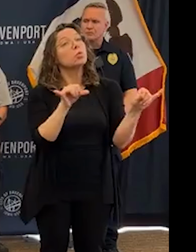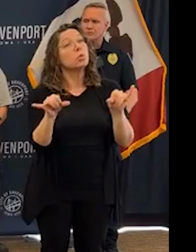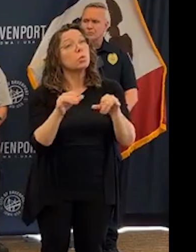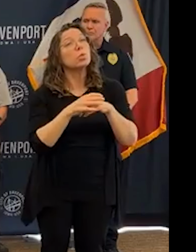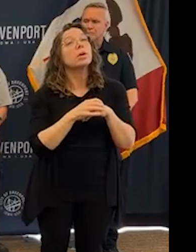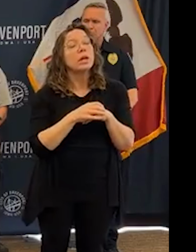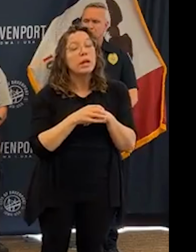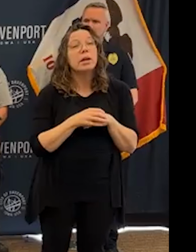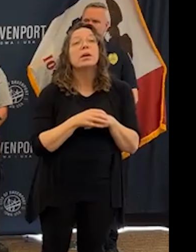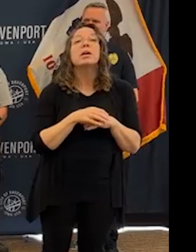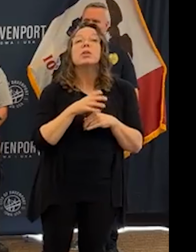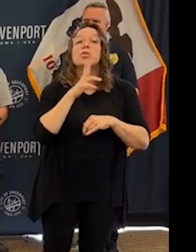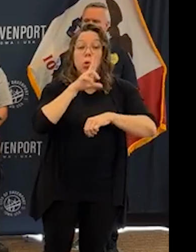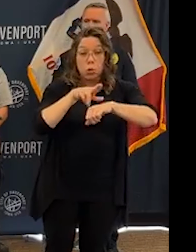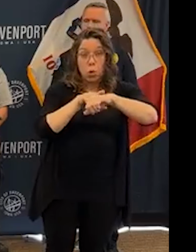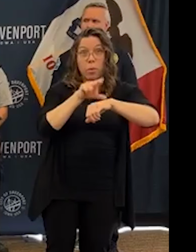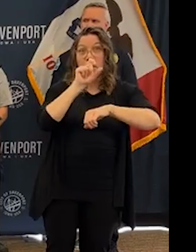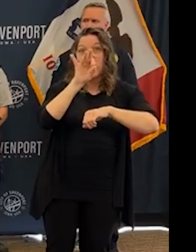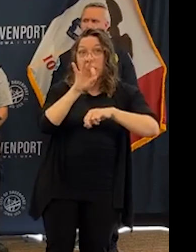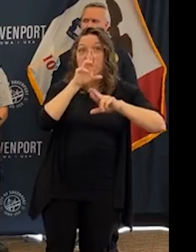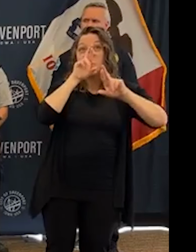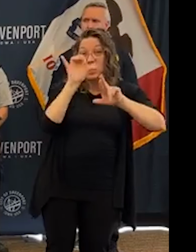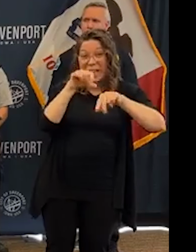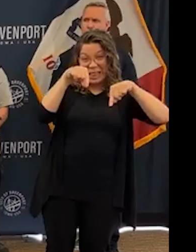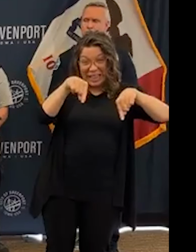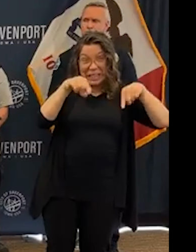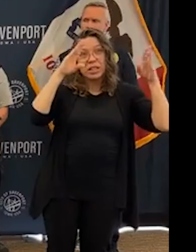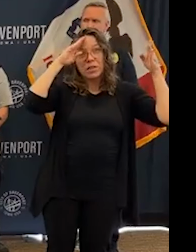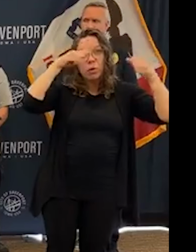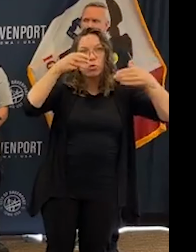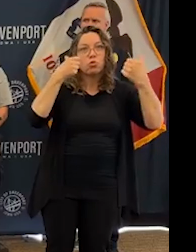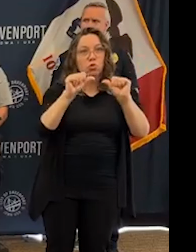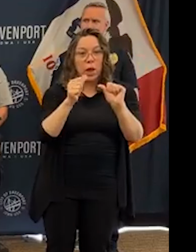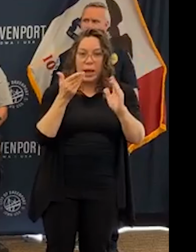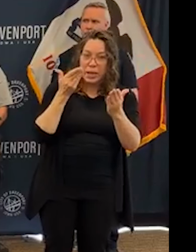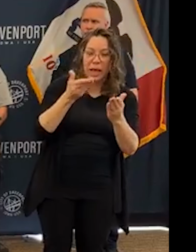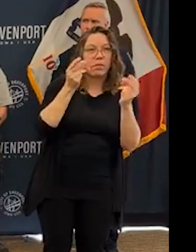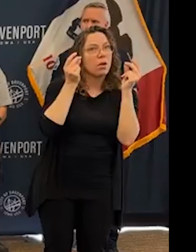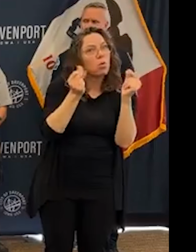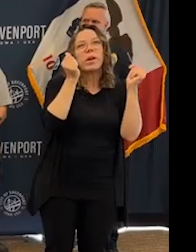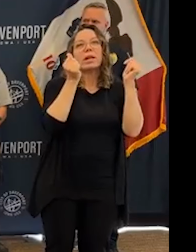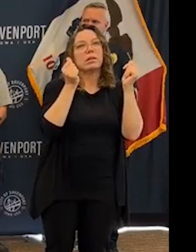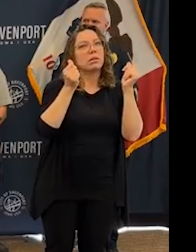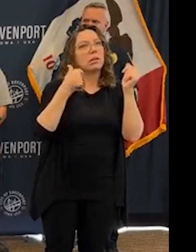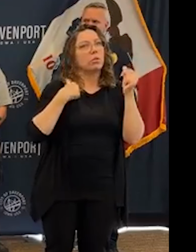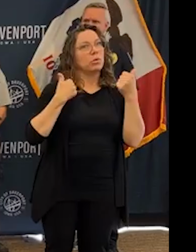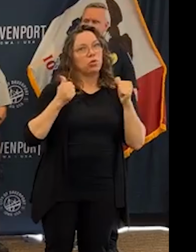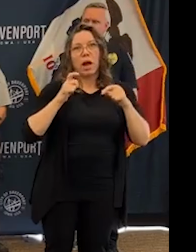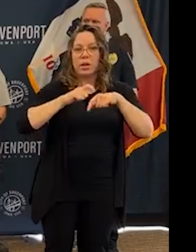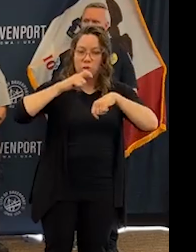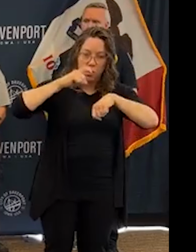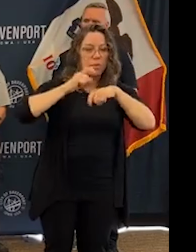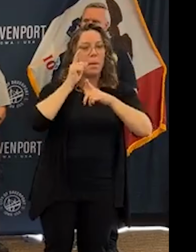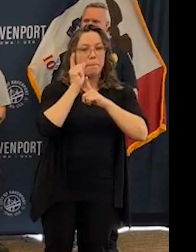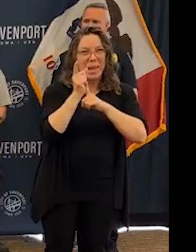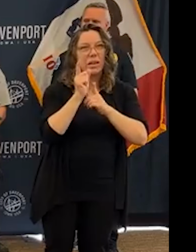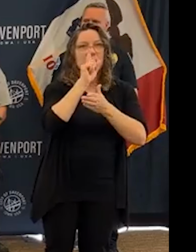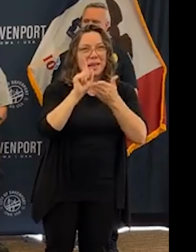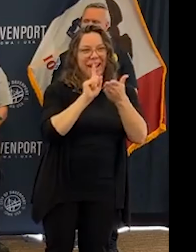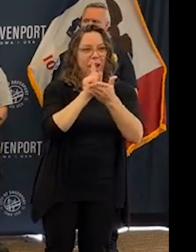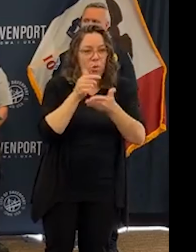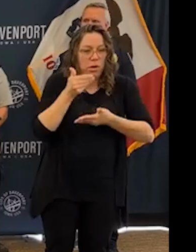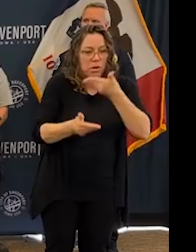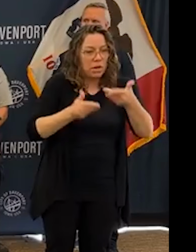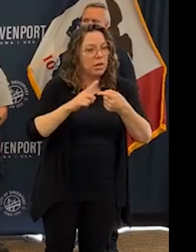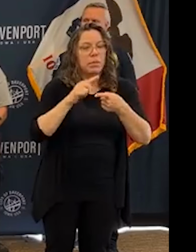typically, when we have responses like this, we focus on trying to get there in minutes or hours is how we time things. Unfortunately, something this large,